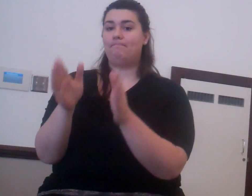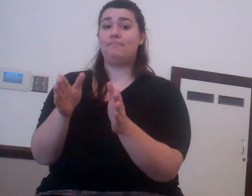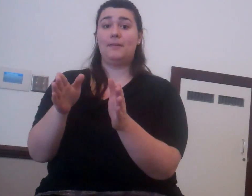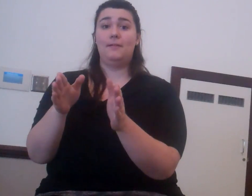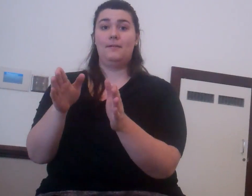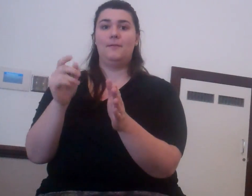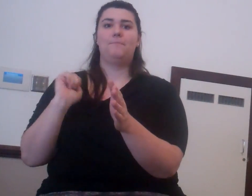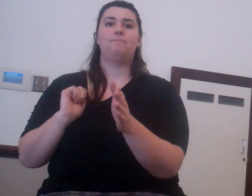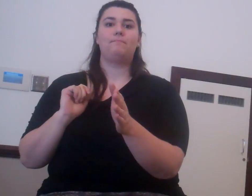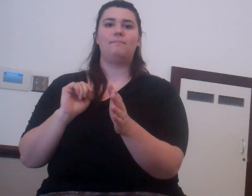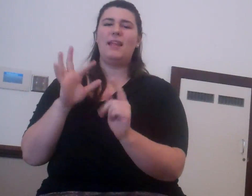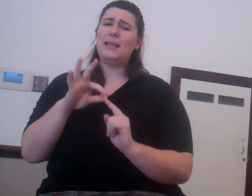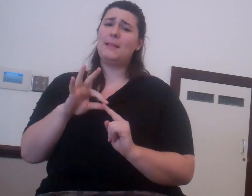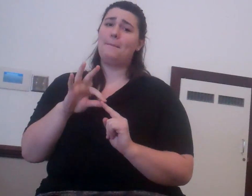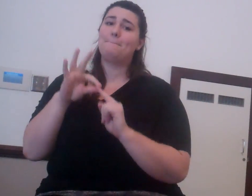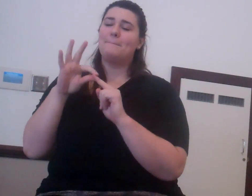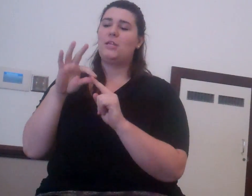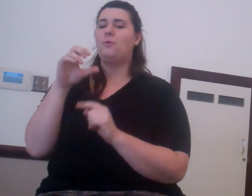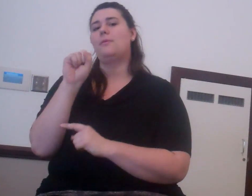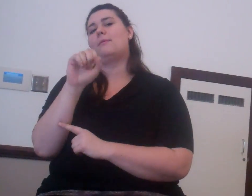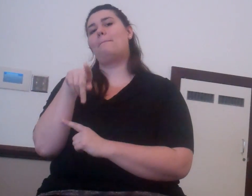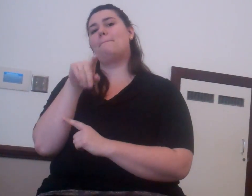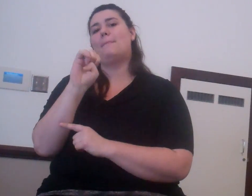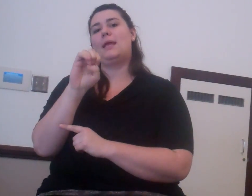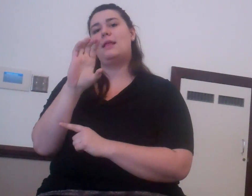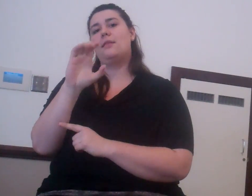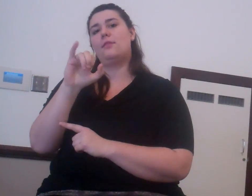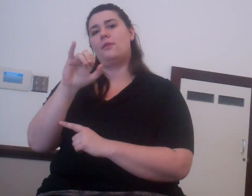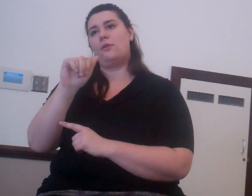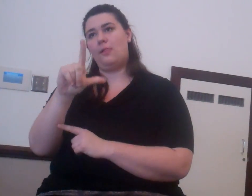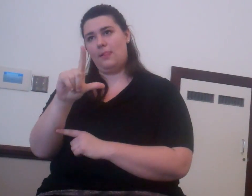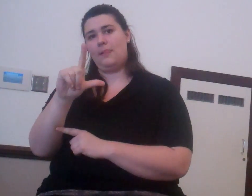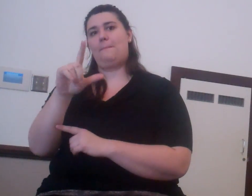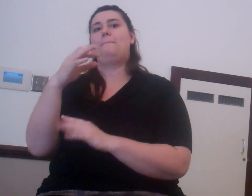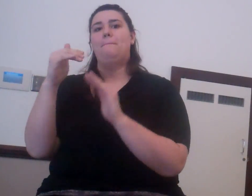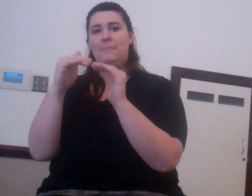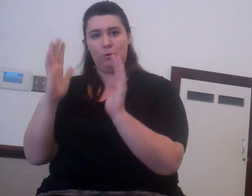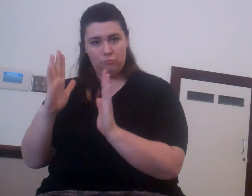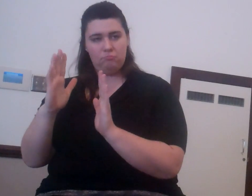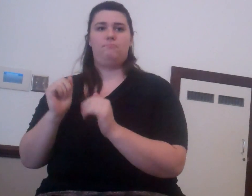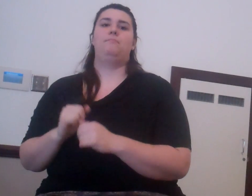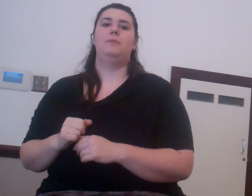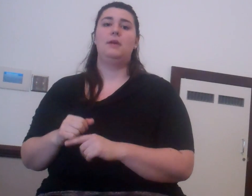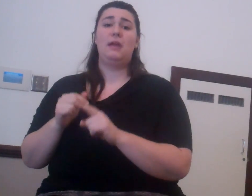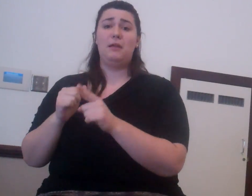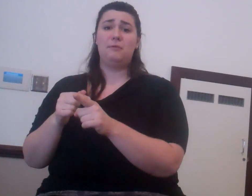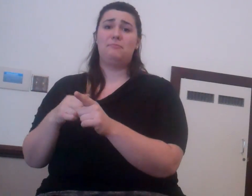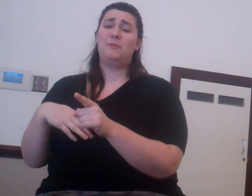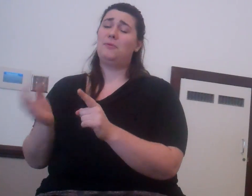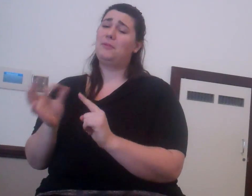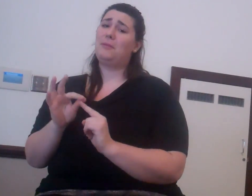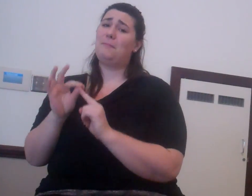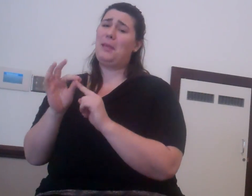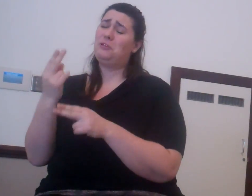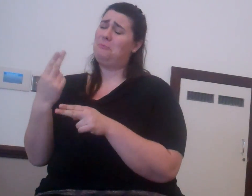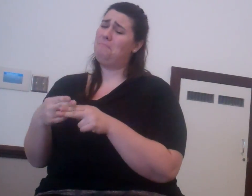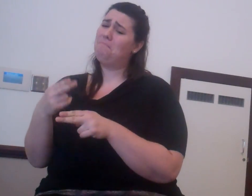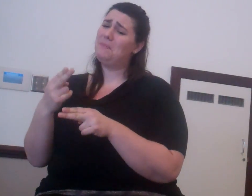little name. But I would like you to go tell your special peers that they are special to you after today. See how they